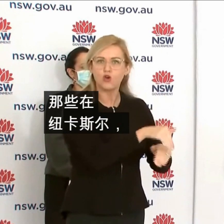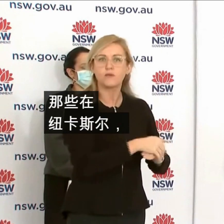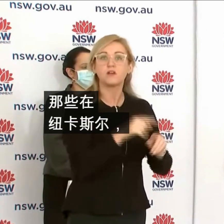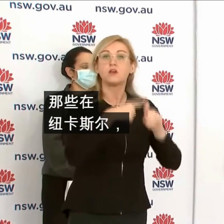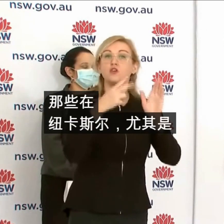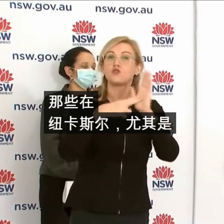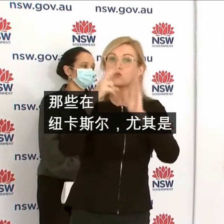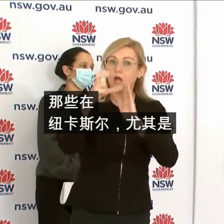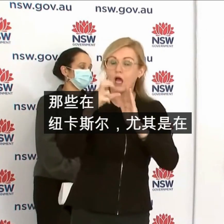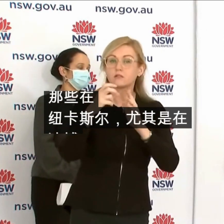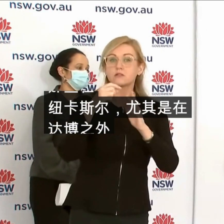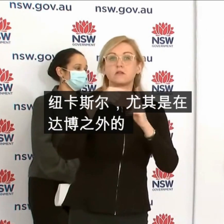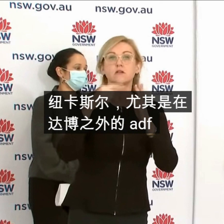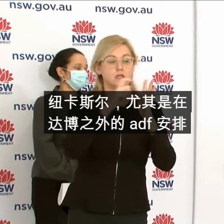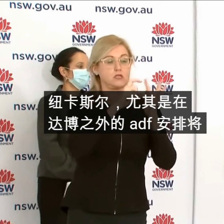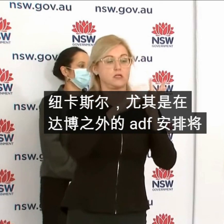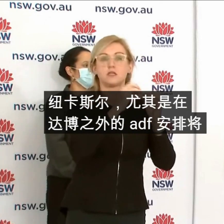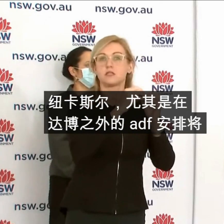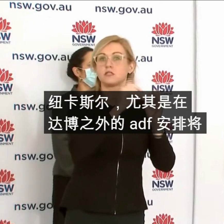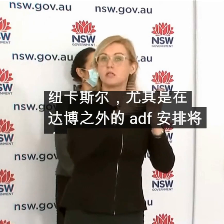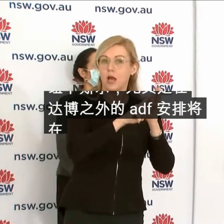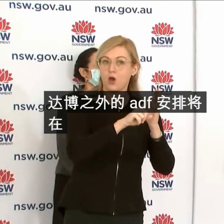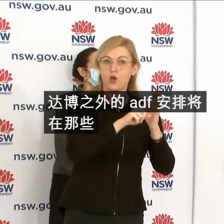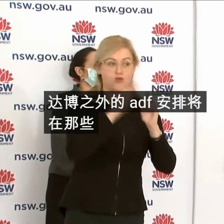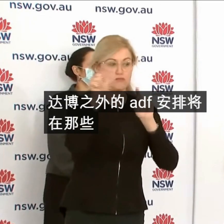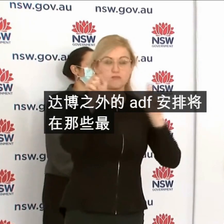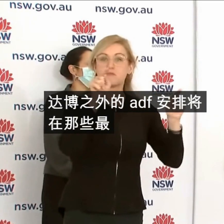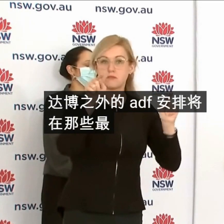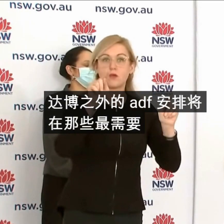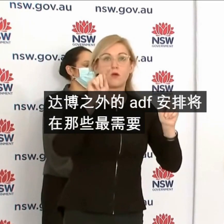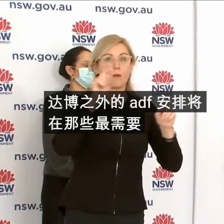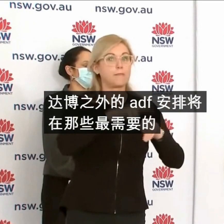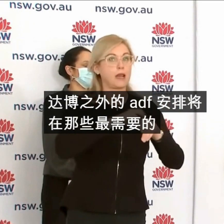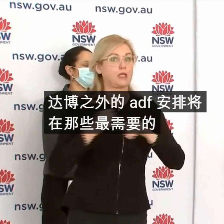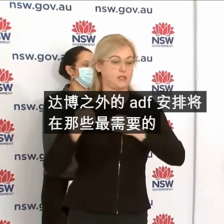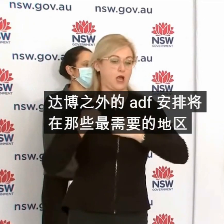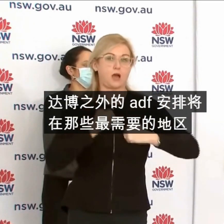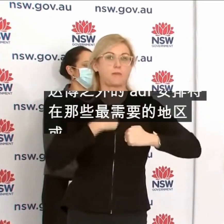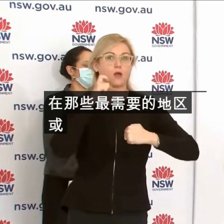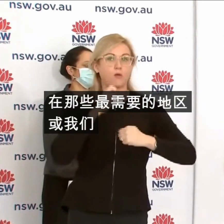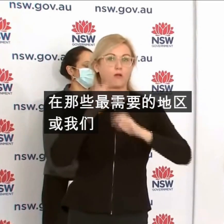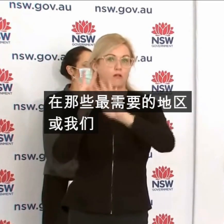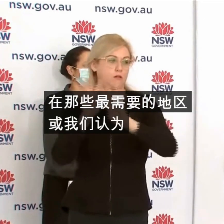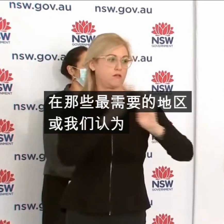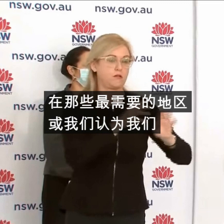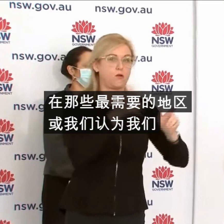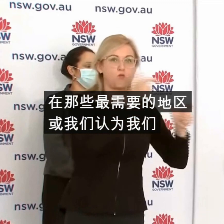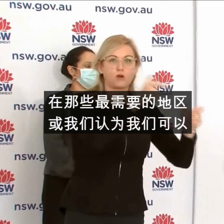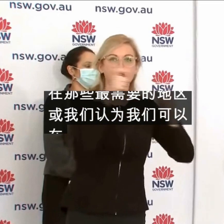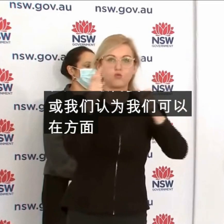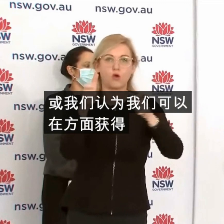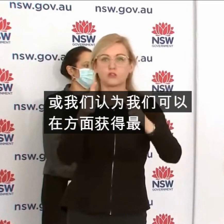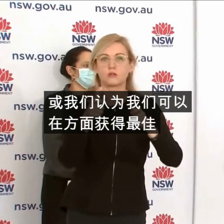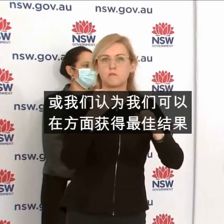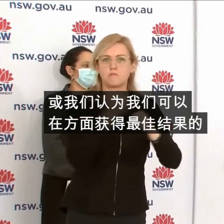Newcastle and also particularly out at Dubbo will be shared across those areas of greatest need or where we think we can get the